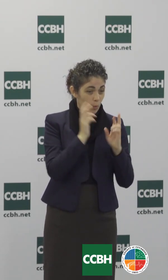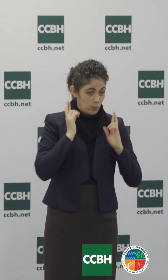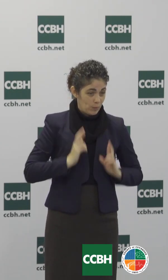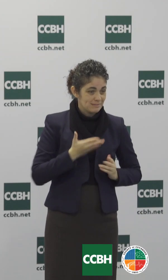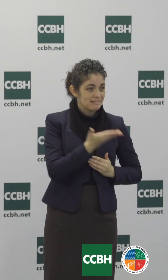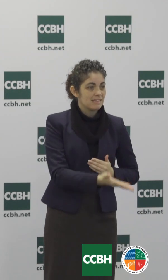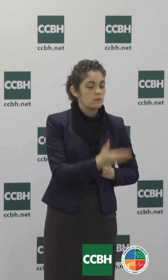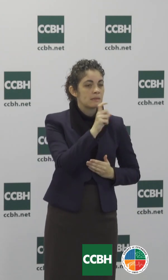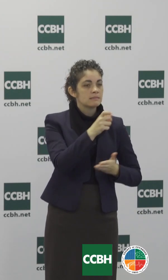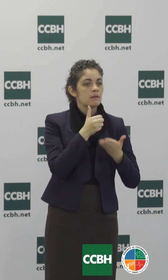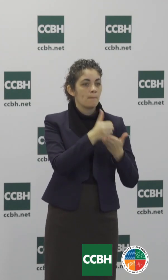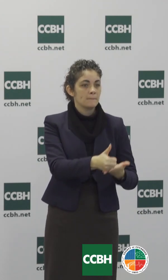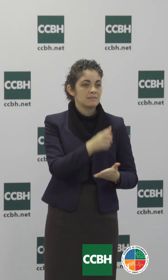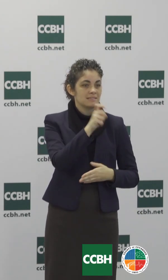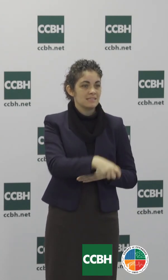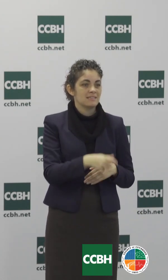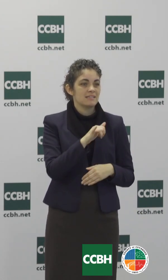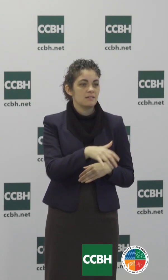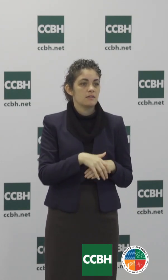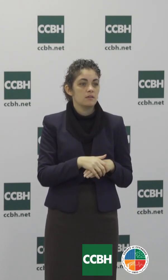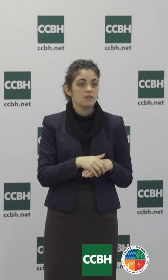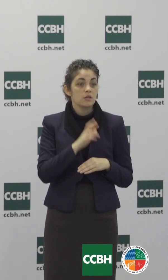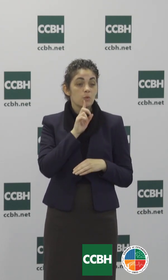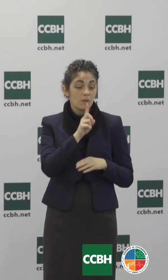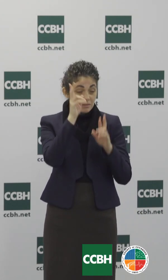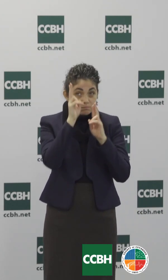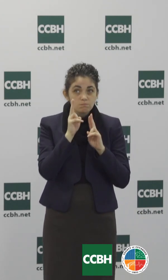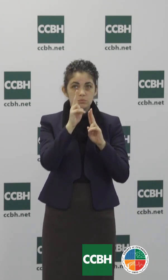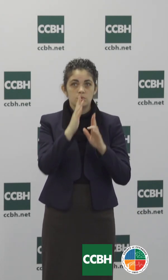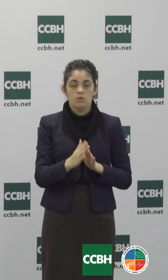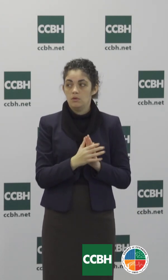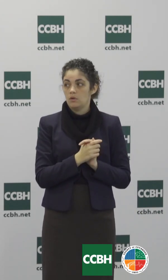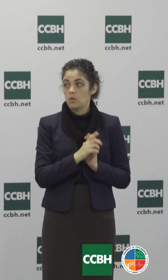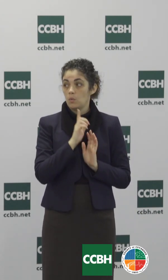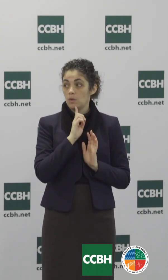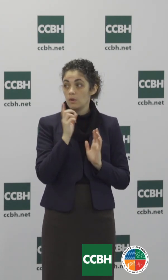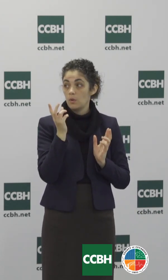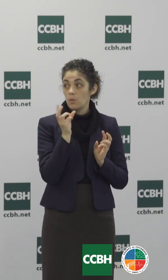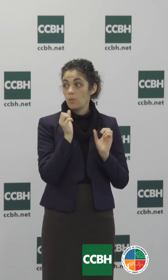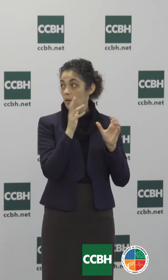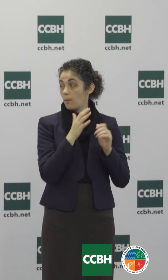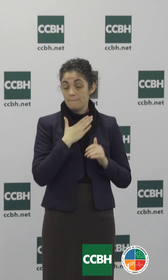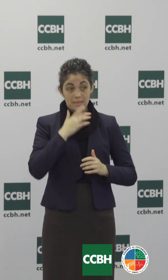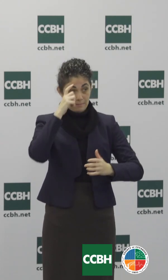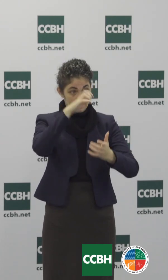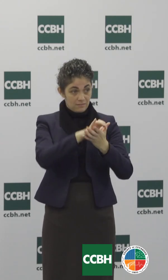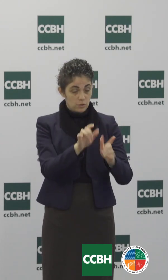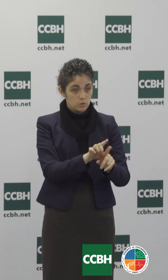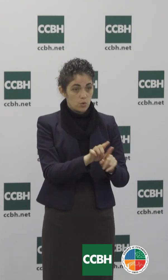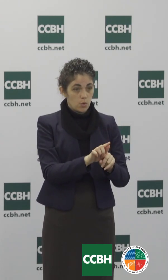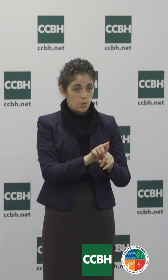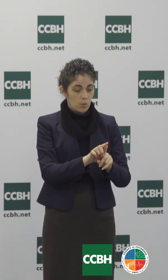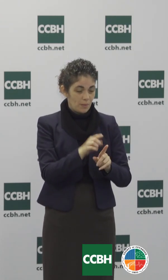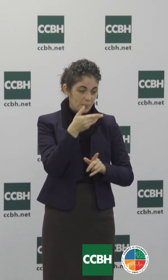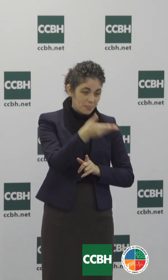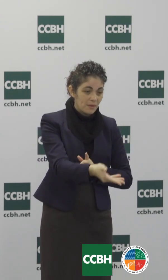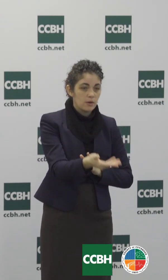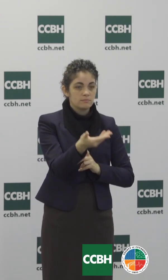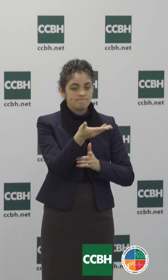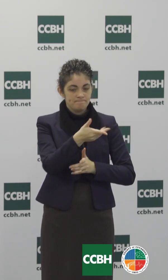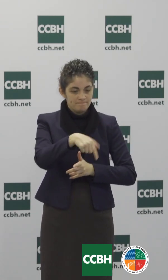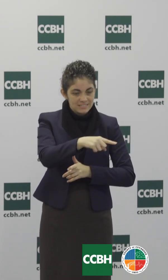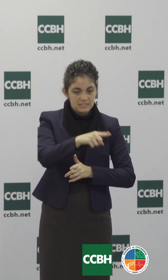that they need their help. And that's heroic. That's truly heroic. So it is my belief that facilities are doing everything they